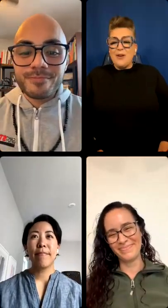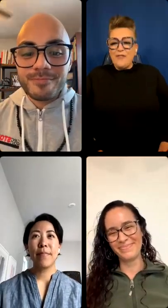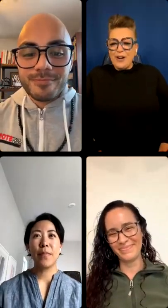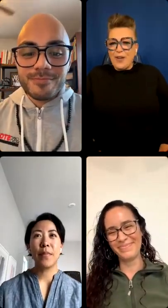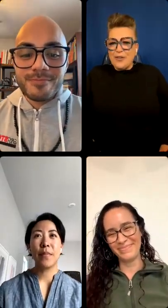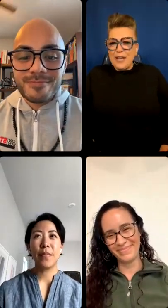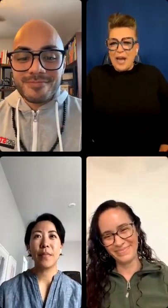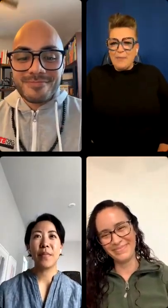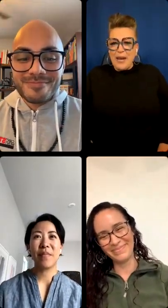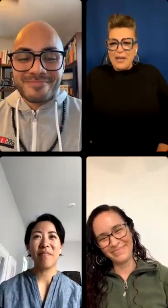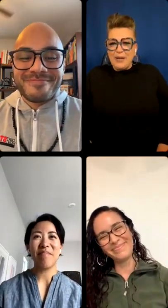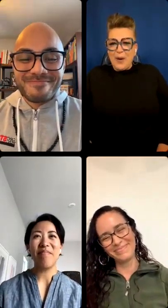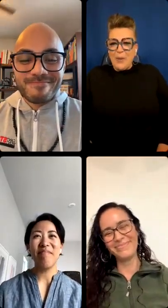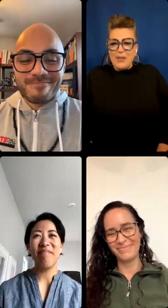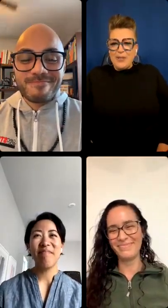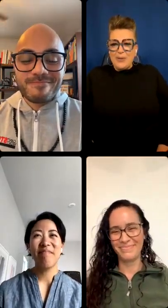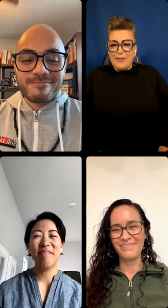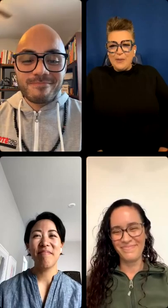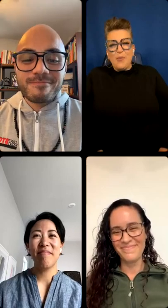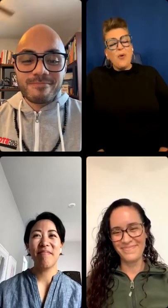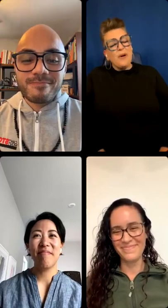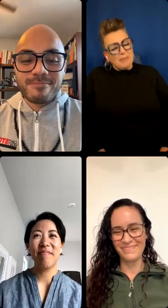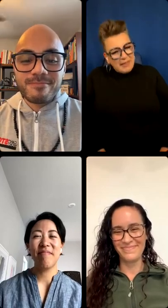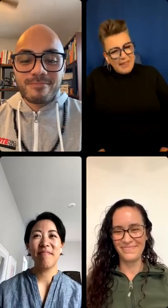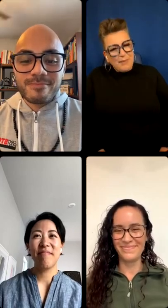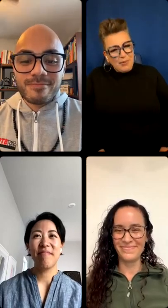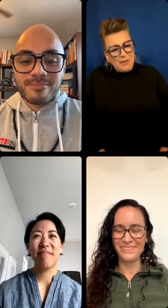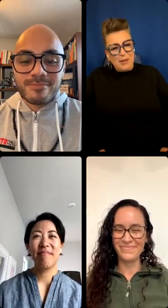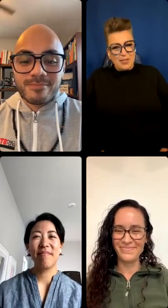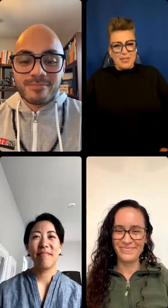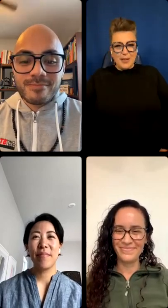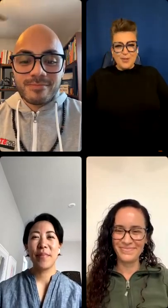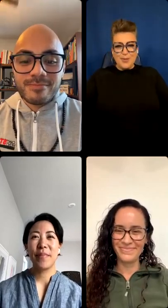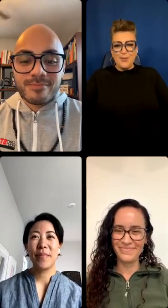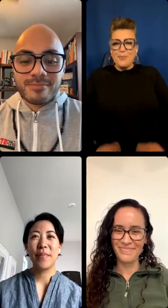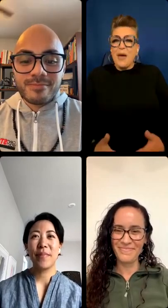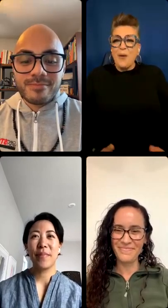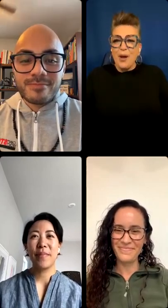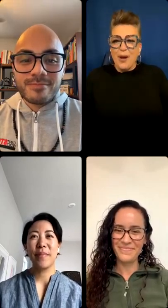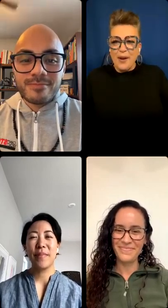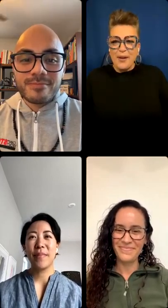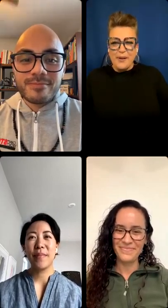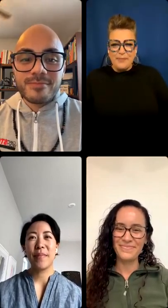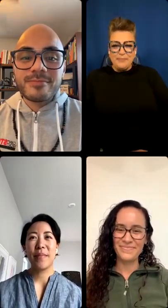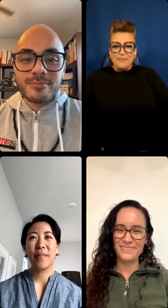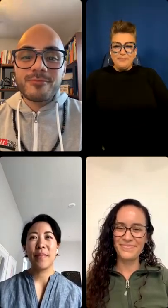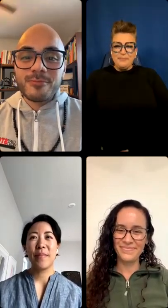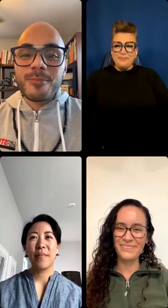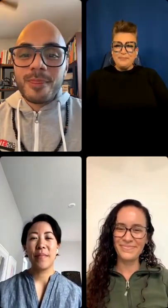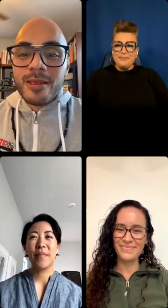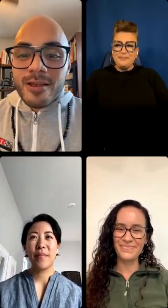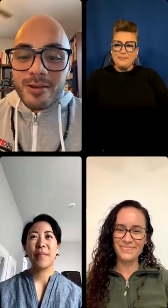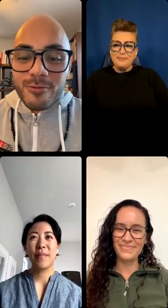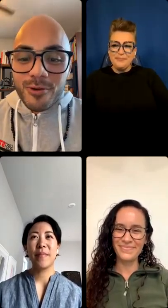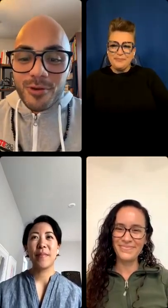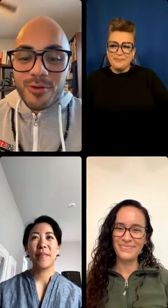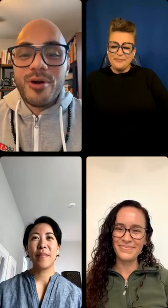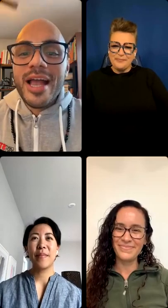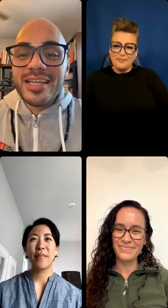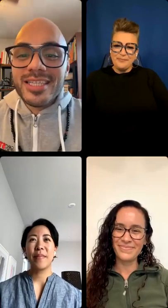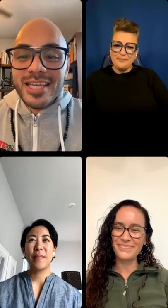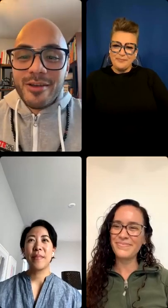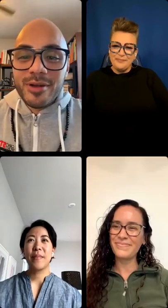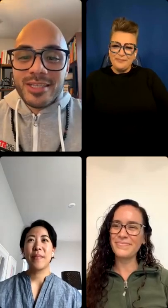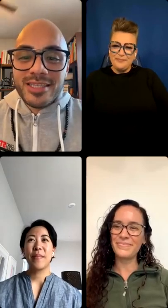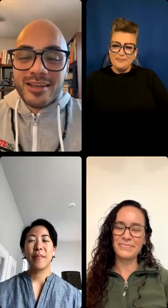that's a story for another time that I can go into even more, but that pretty much tells you how I got here.